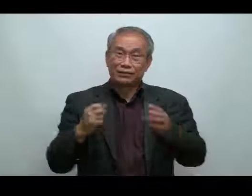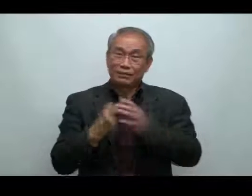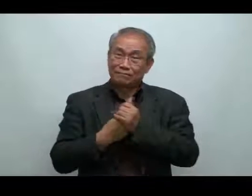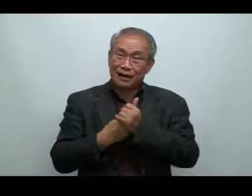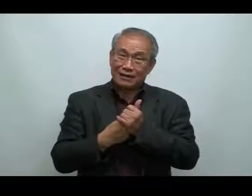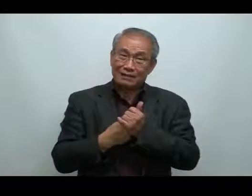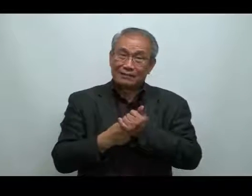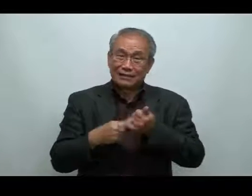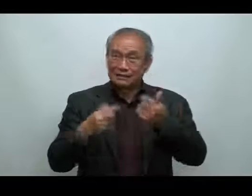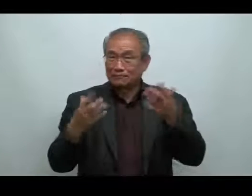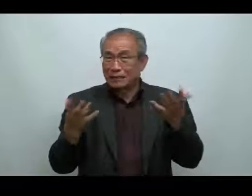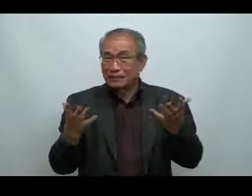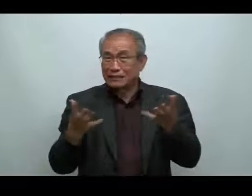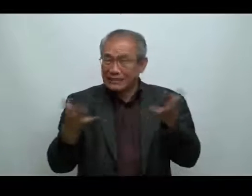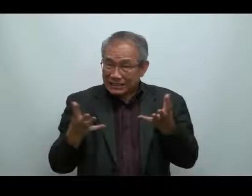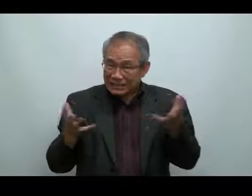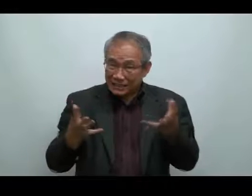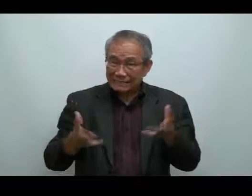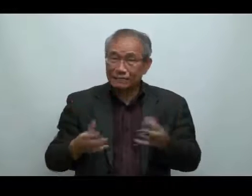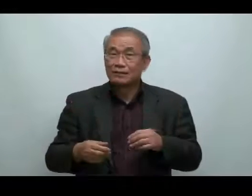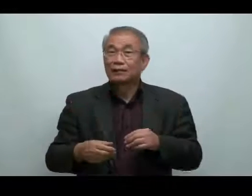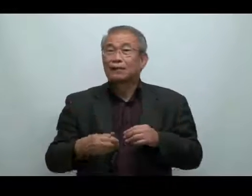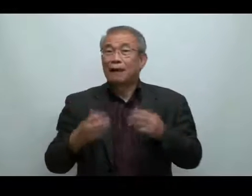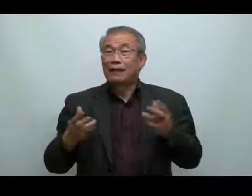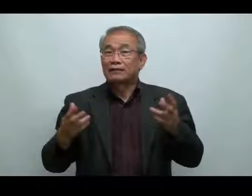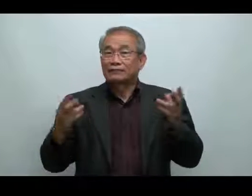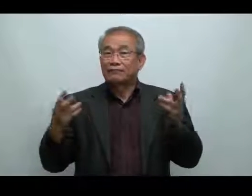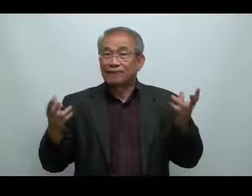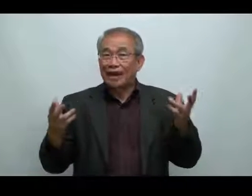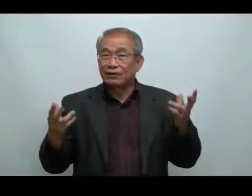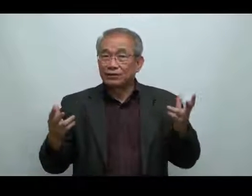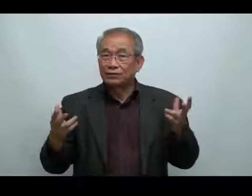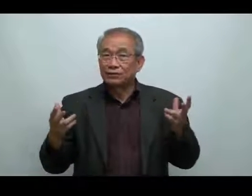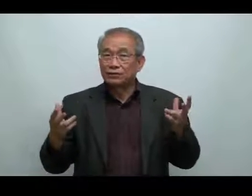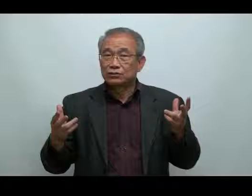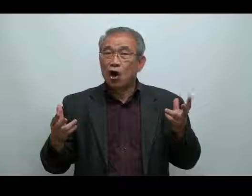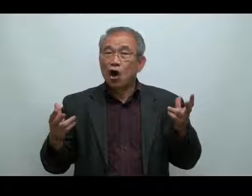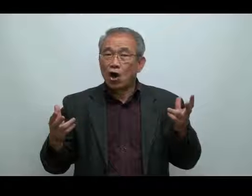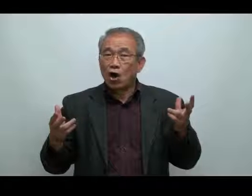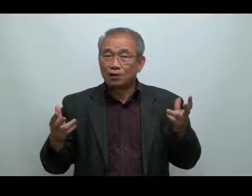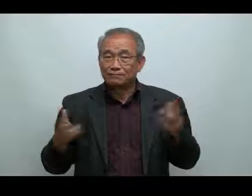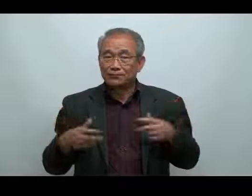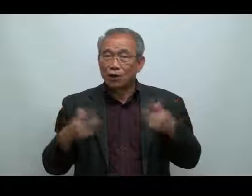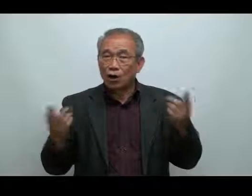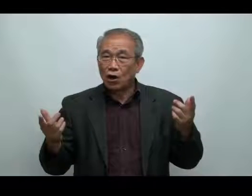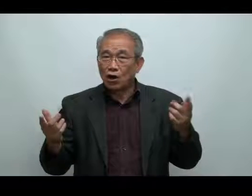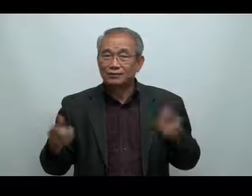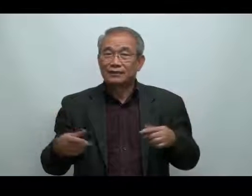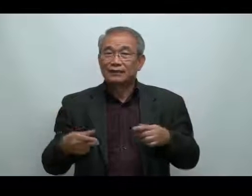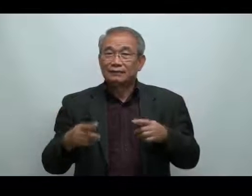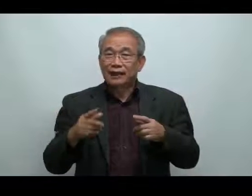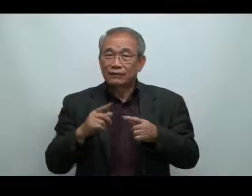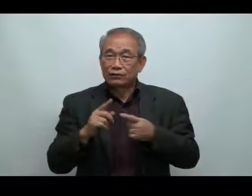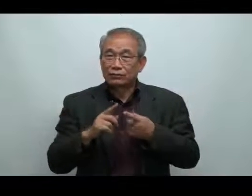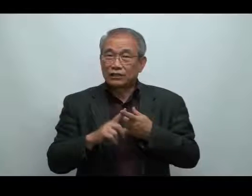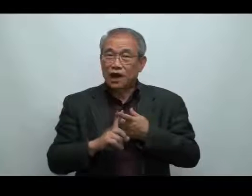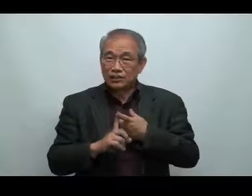soft palate is placed easily by the vowel or, and also the